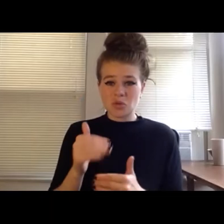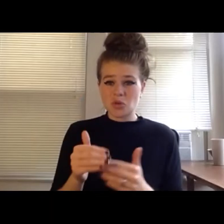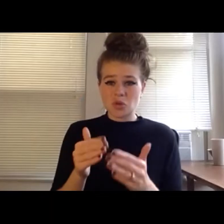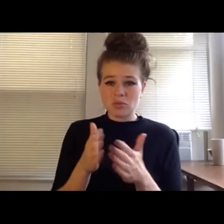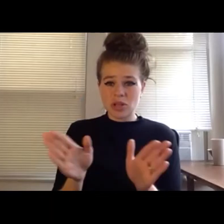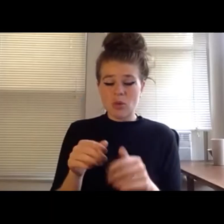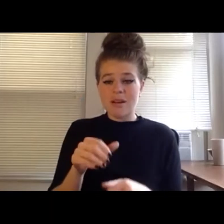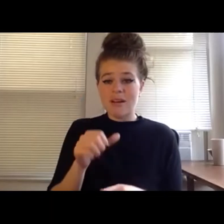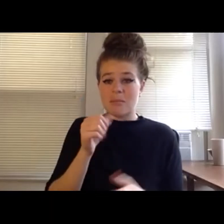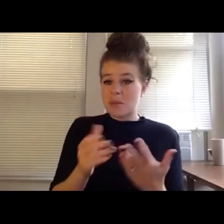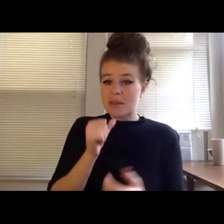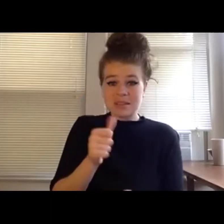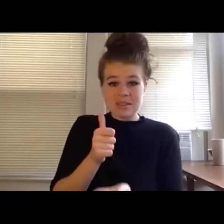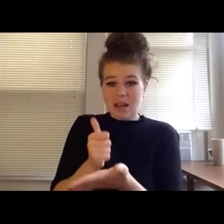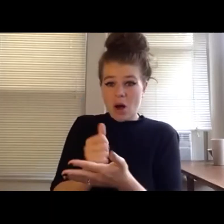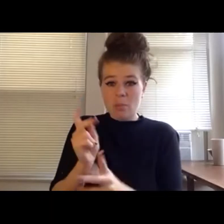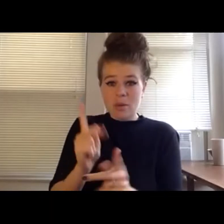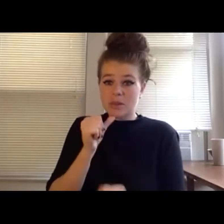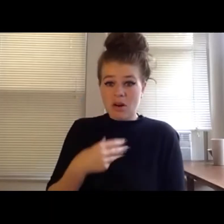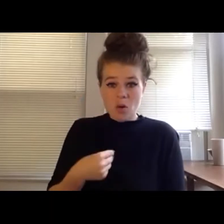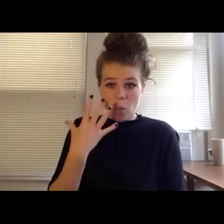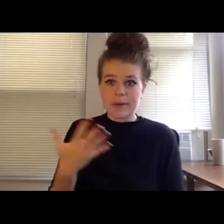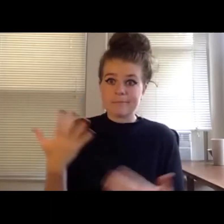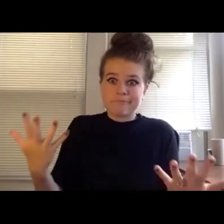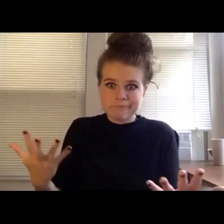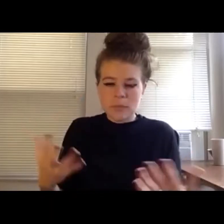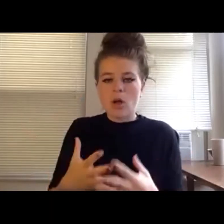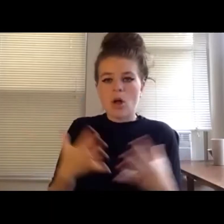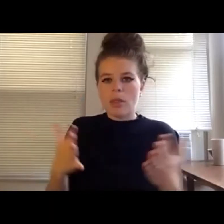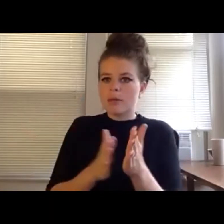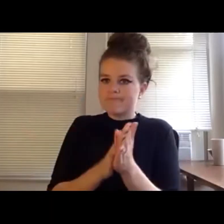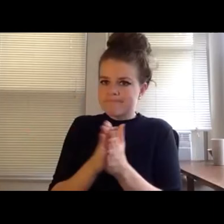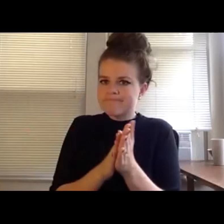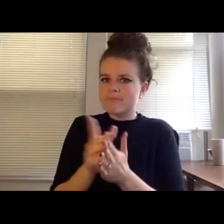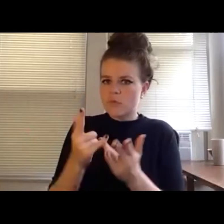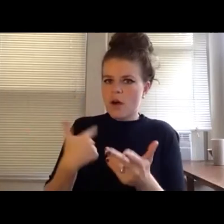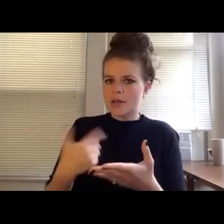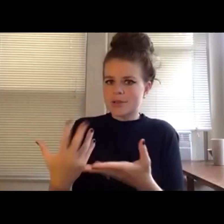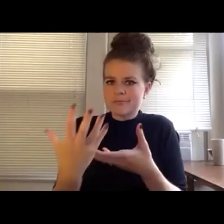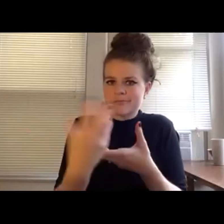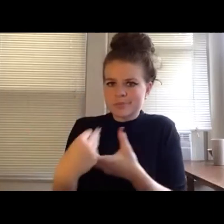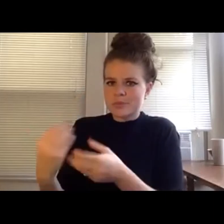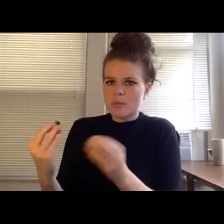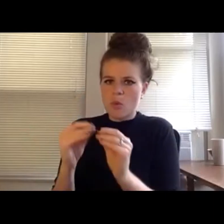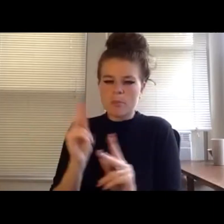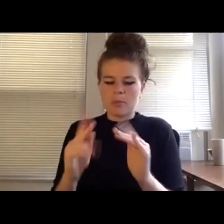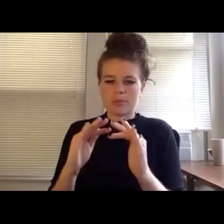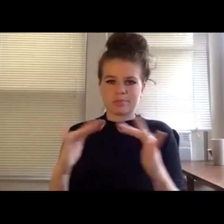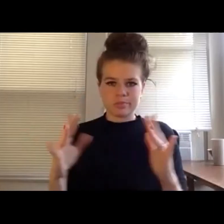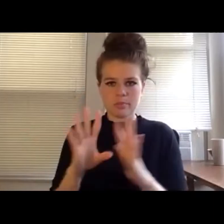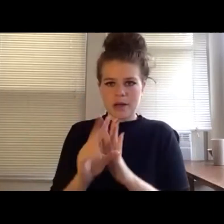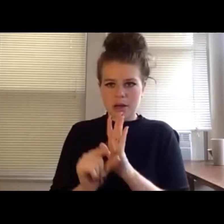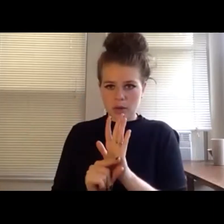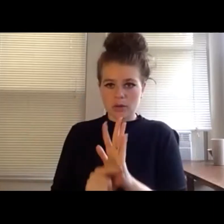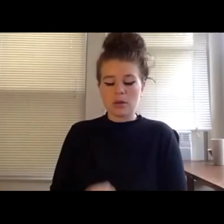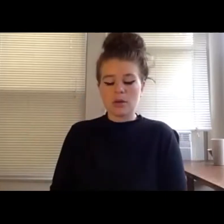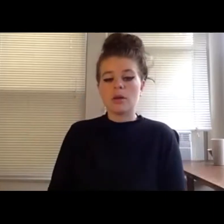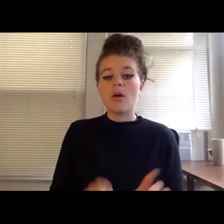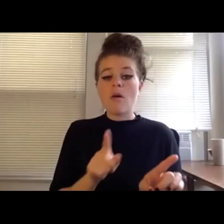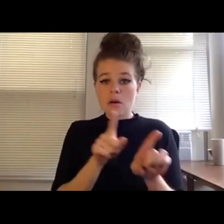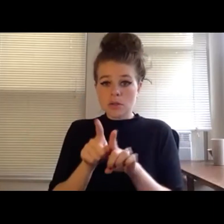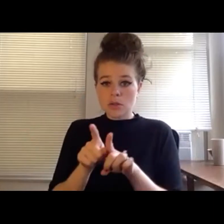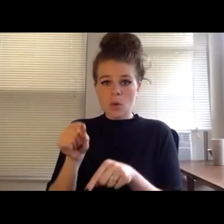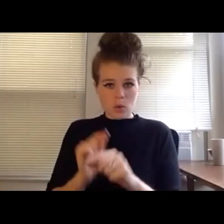white. So there's a lot of push for us to do that. So and again, I also want to go back to